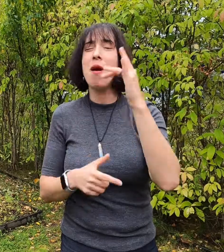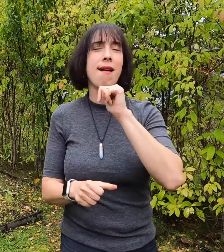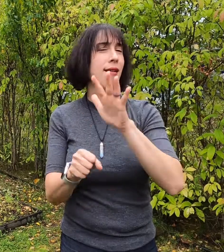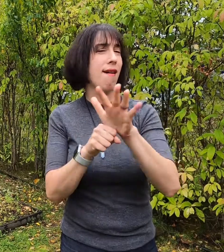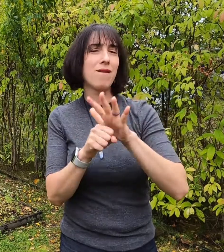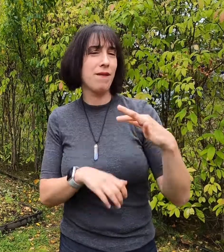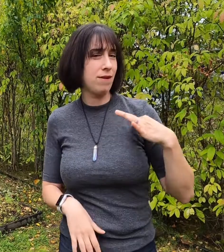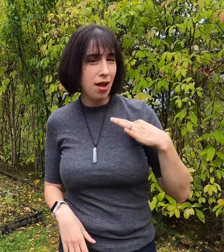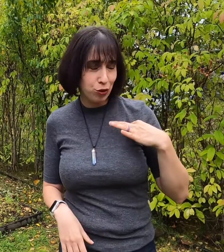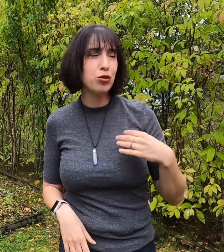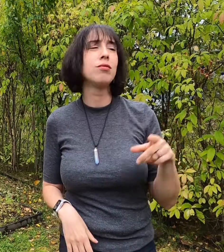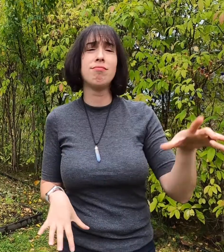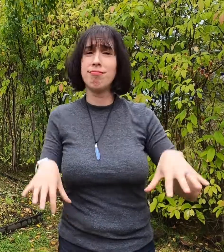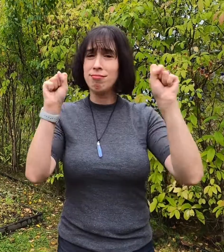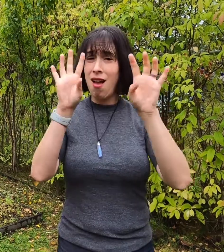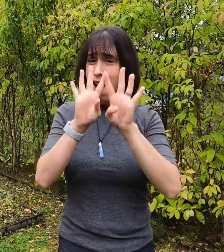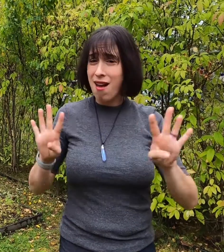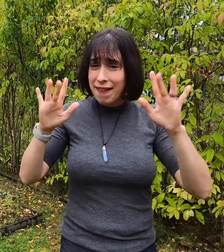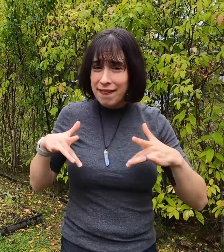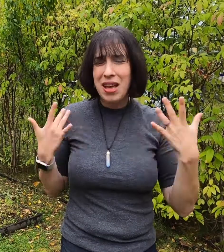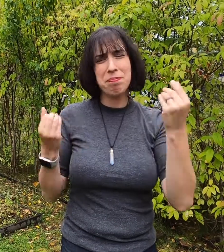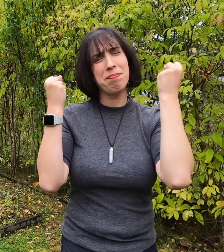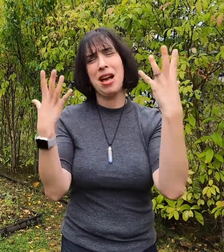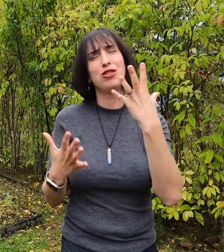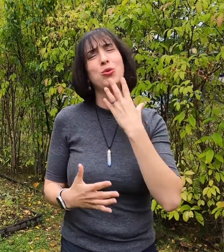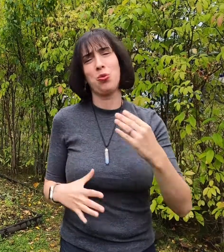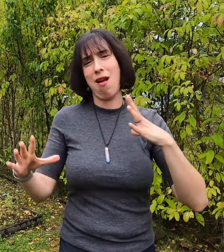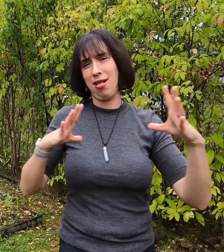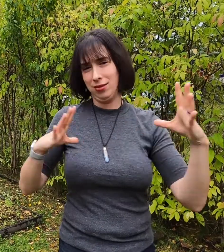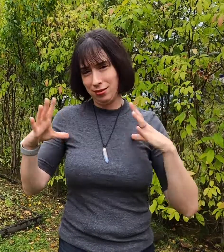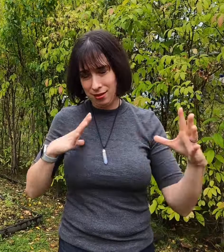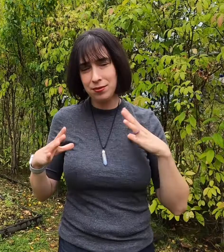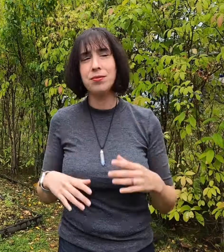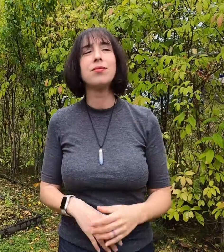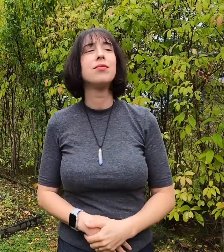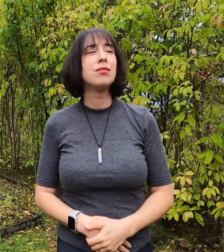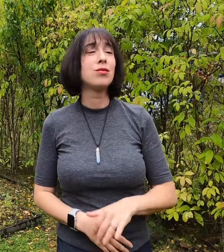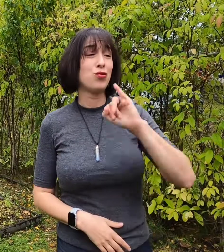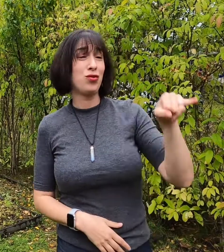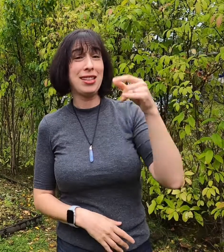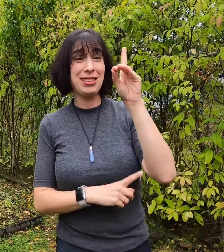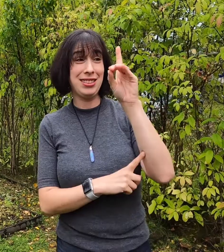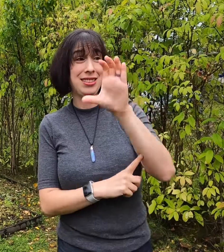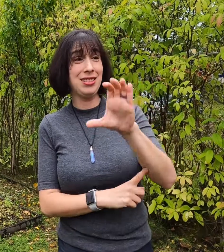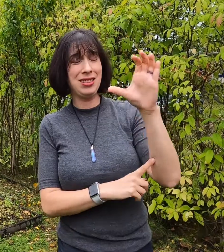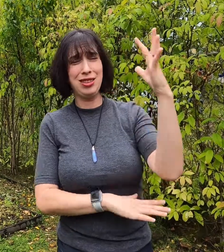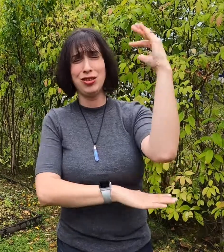every year. But the numbers dwindled because they didn't have enough volunteers. They also had Hanukkah and other high